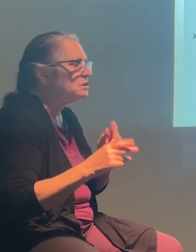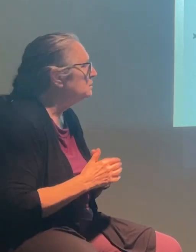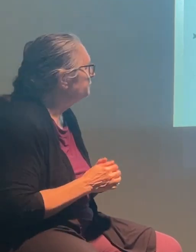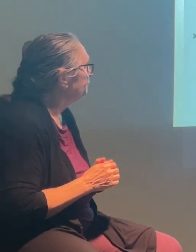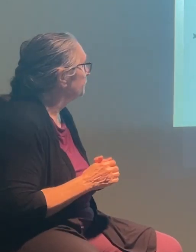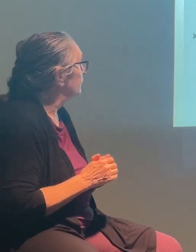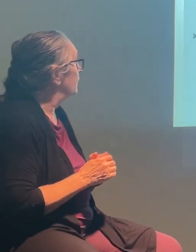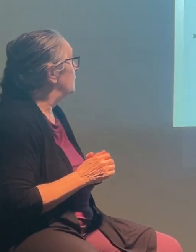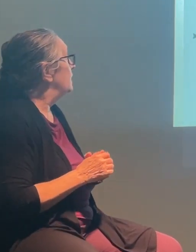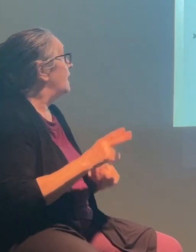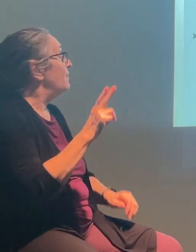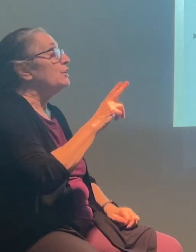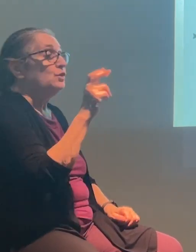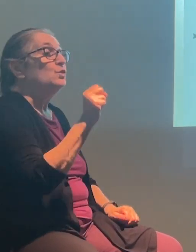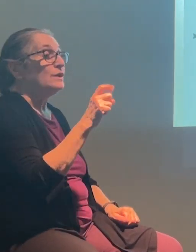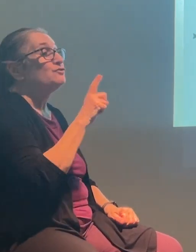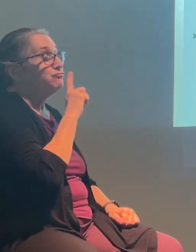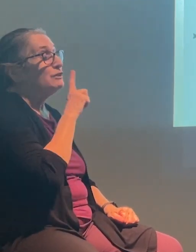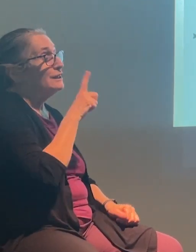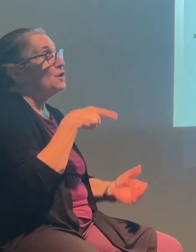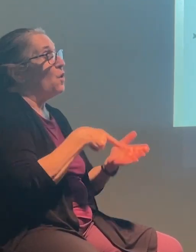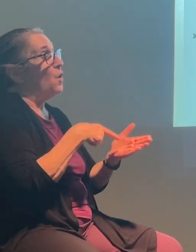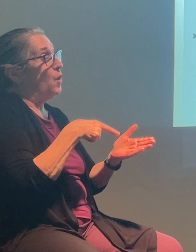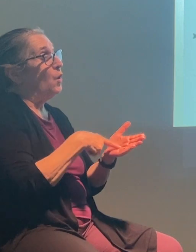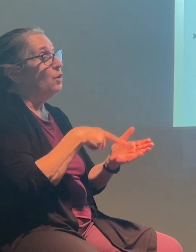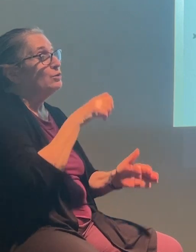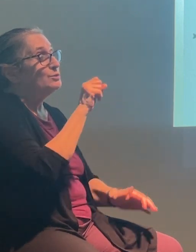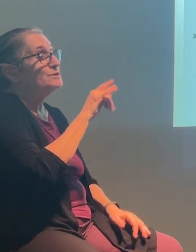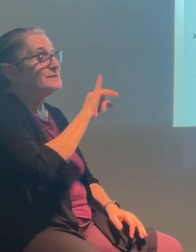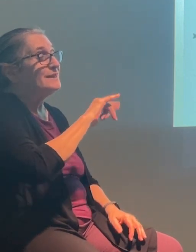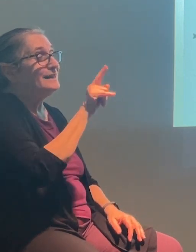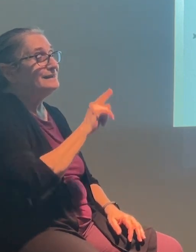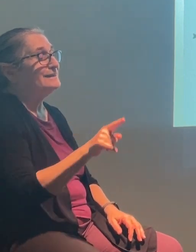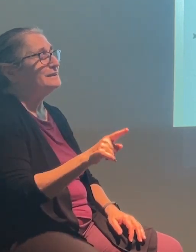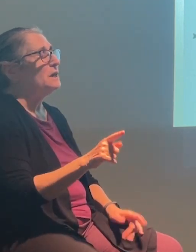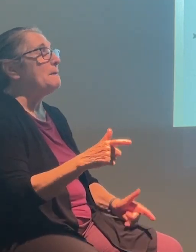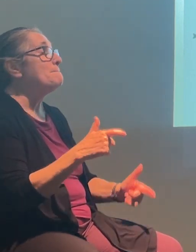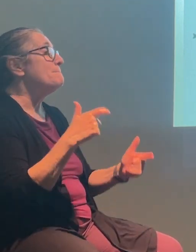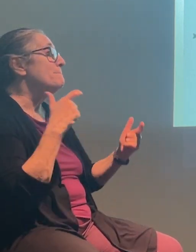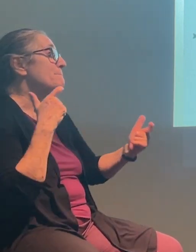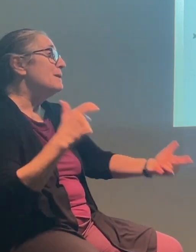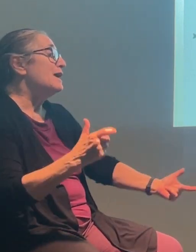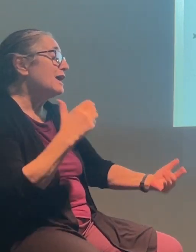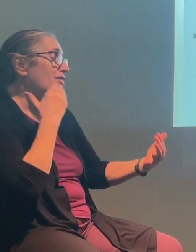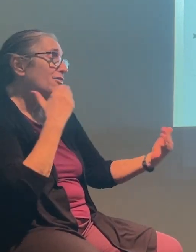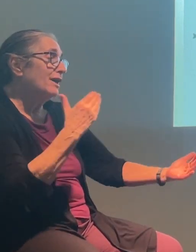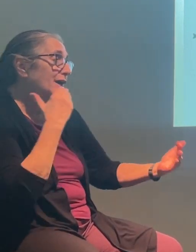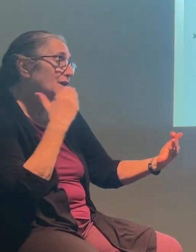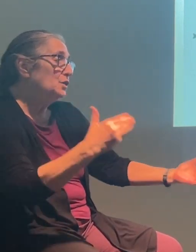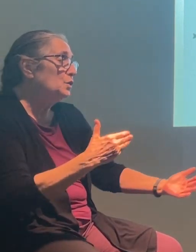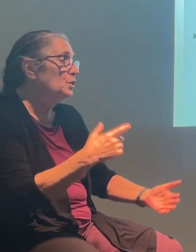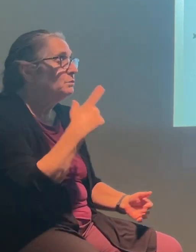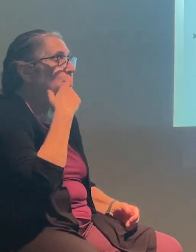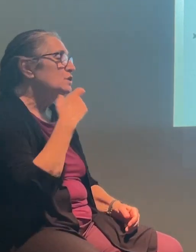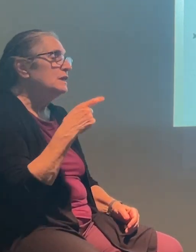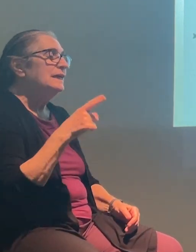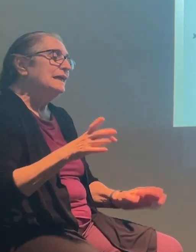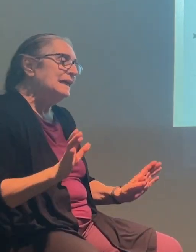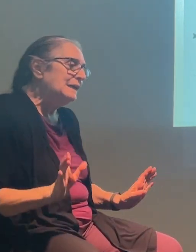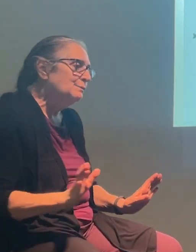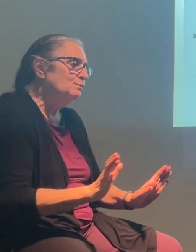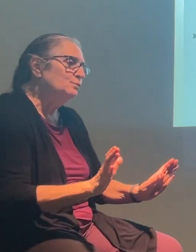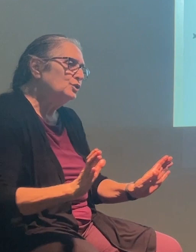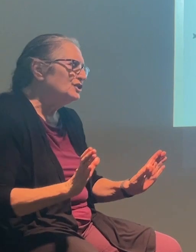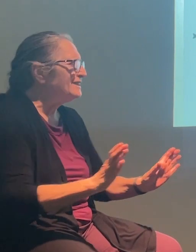And the US really owes Stieglitz like a very big thank you, because he pushed it when it was still considered a